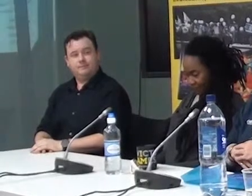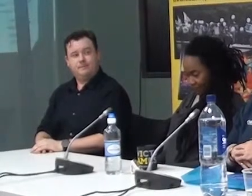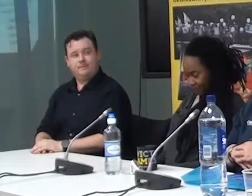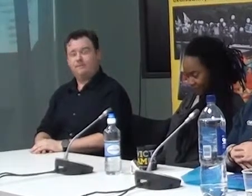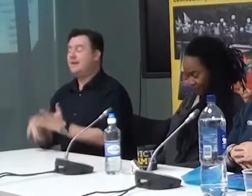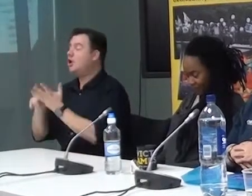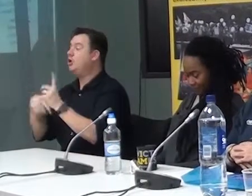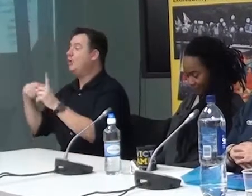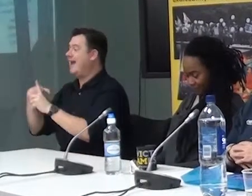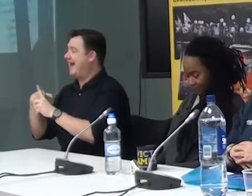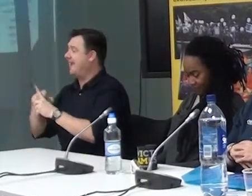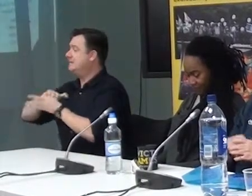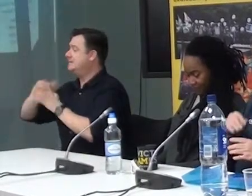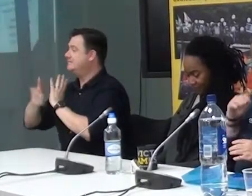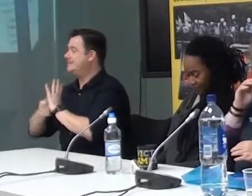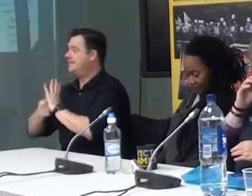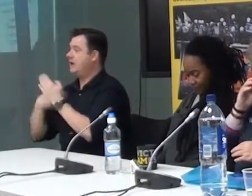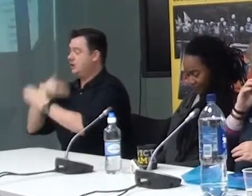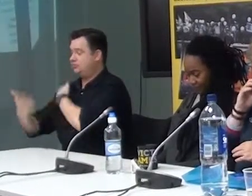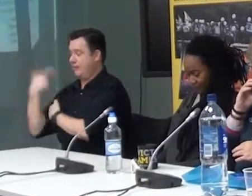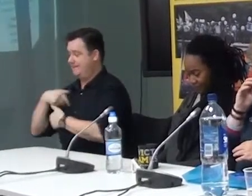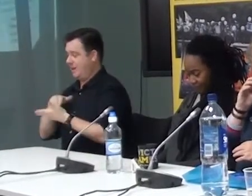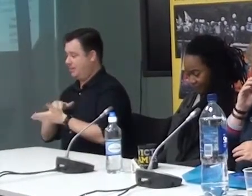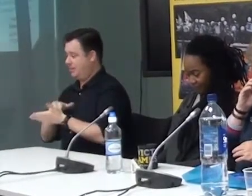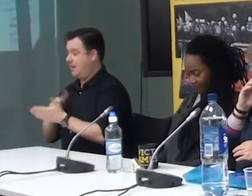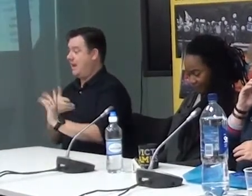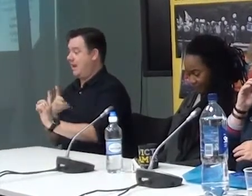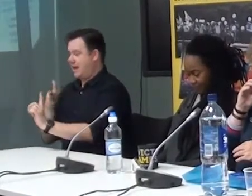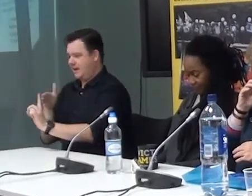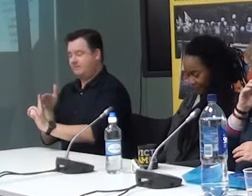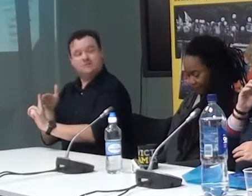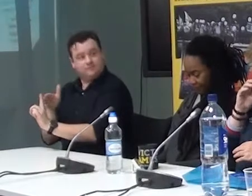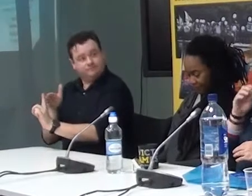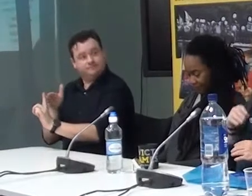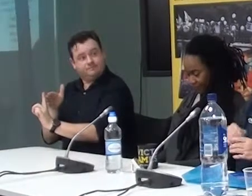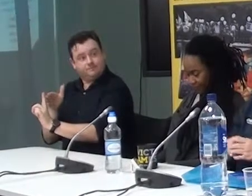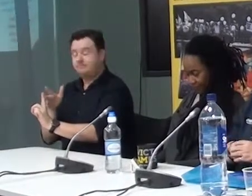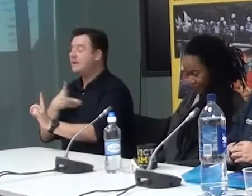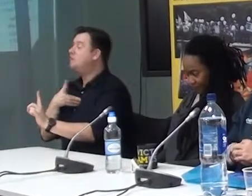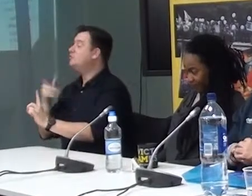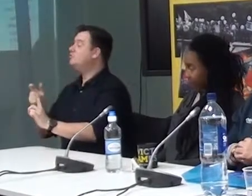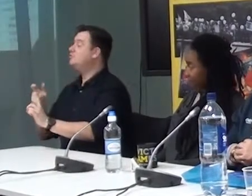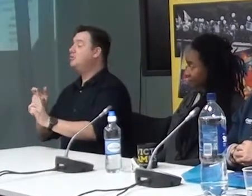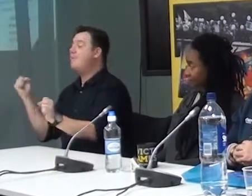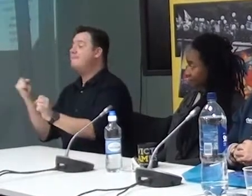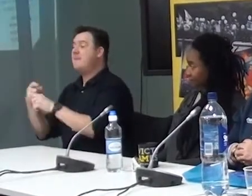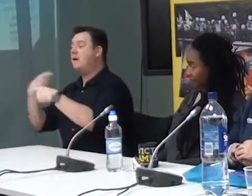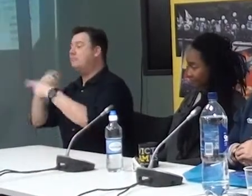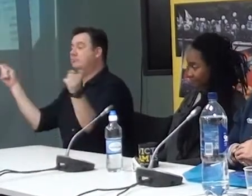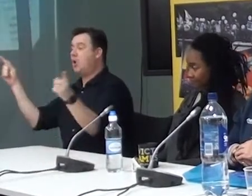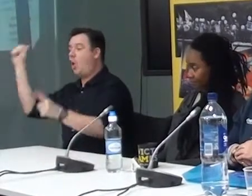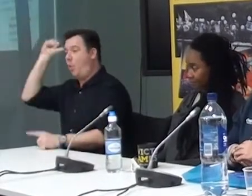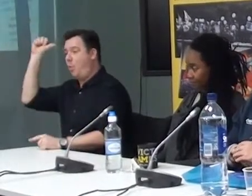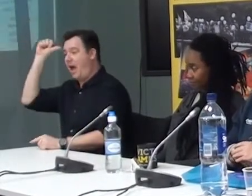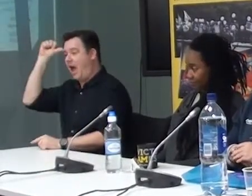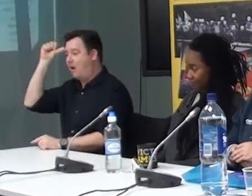The UK Disability History Month aims at the key purpose of the month will be to raise awareness of the